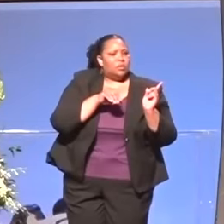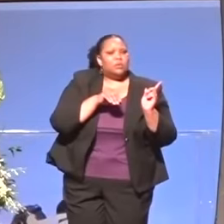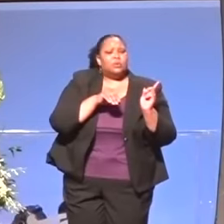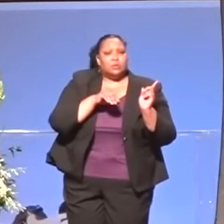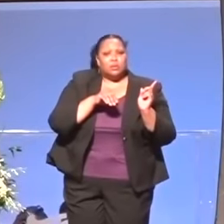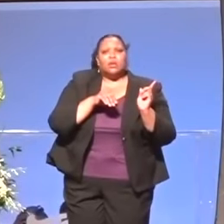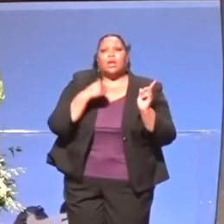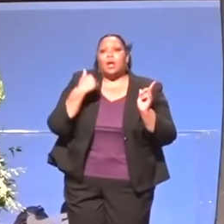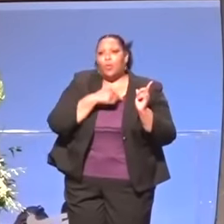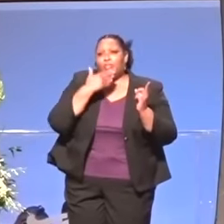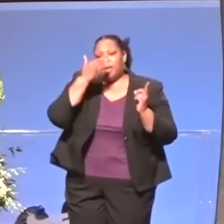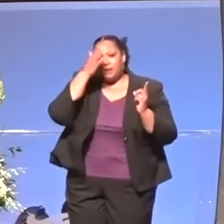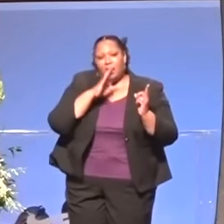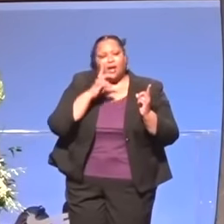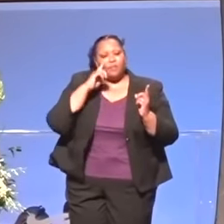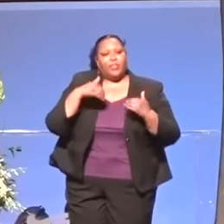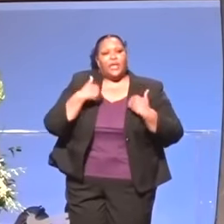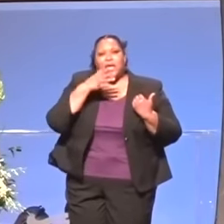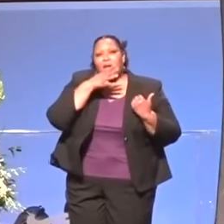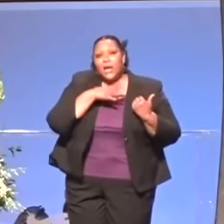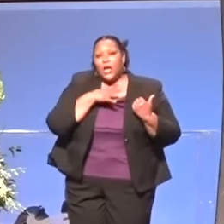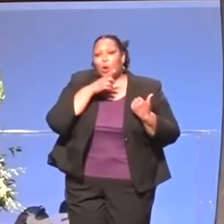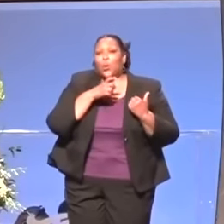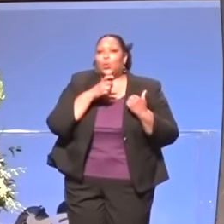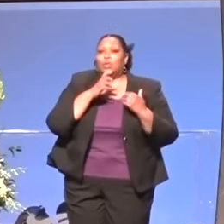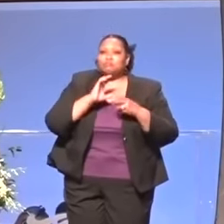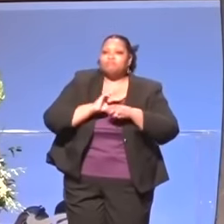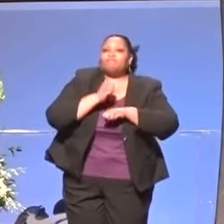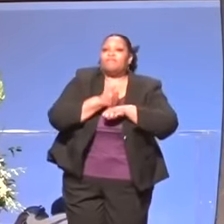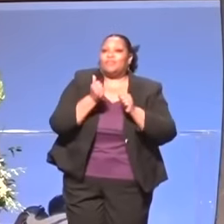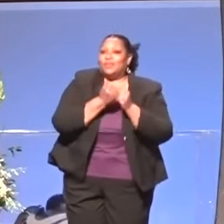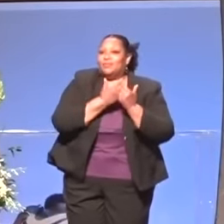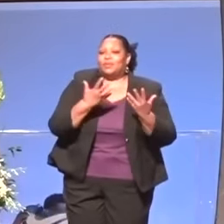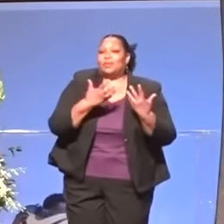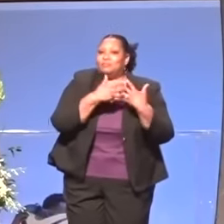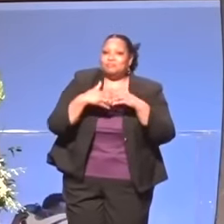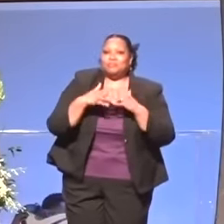to occur. And we thank God for the young lady who has put them together.